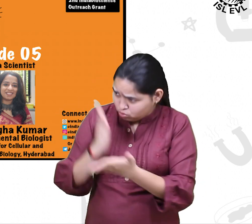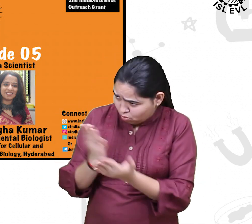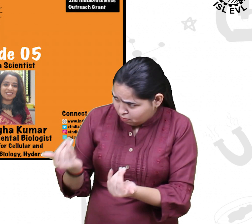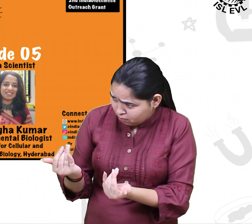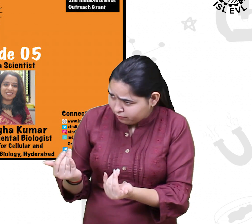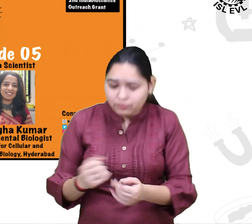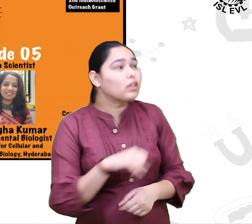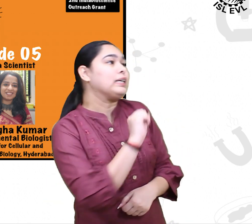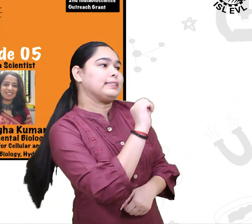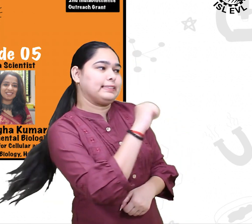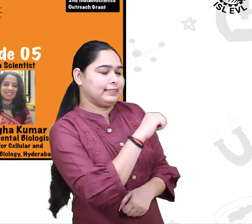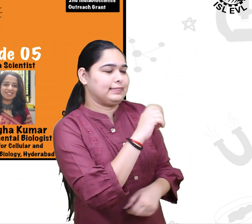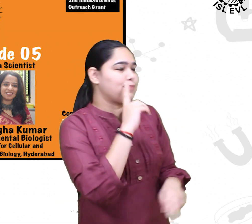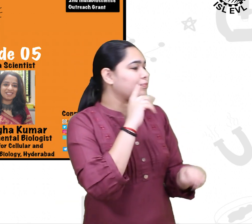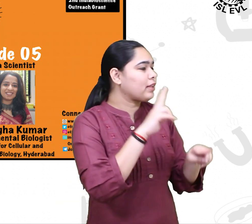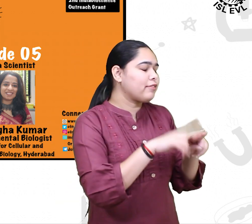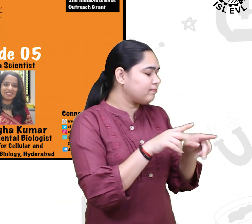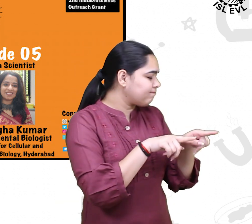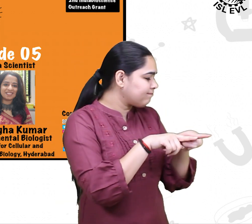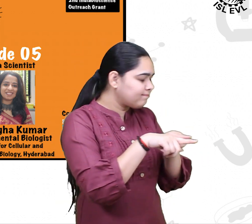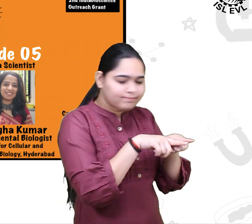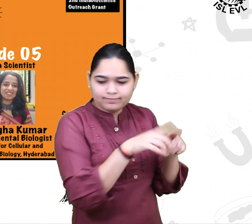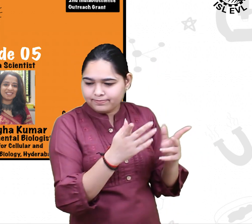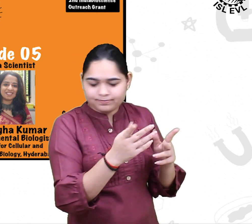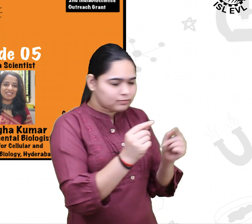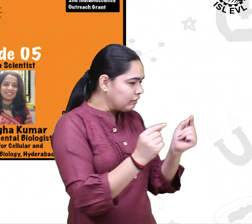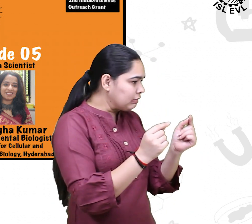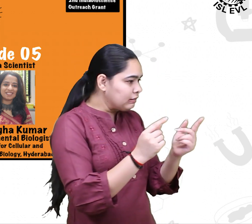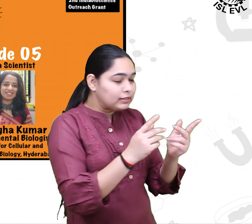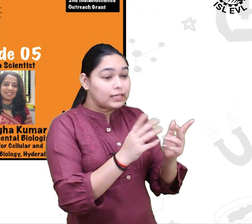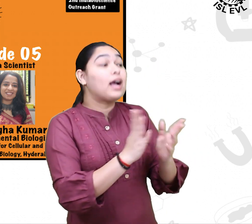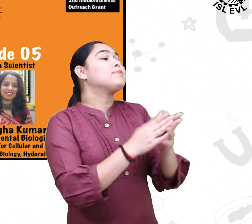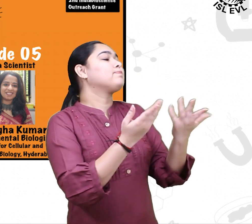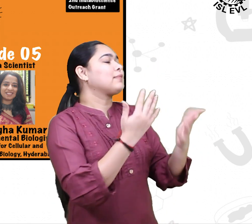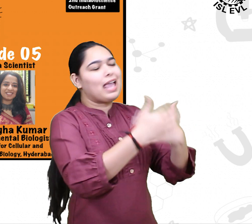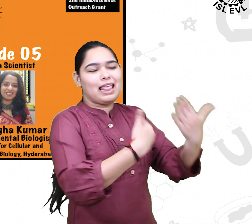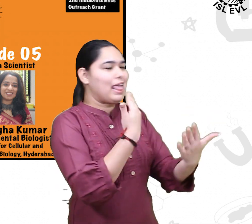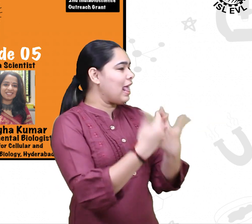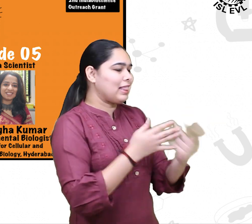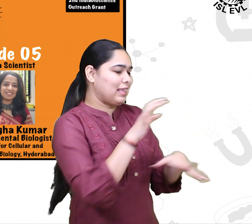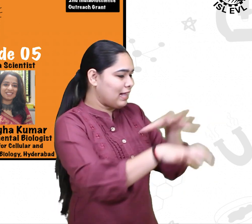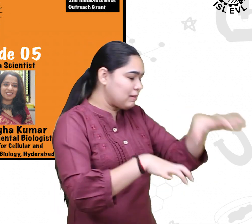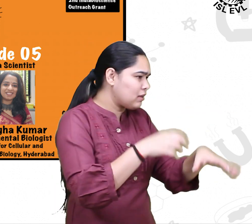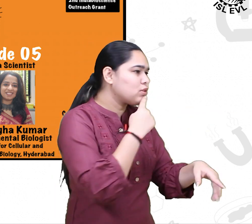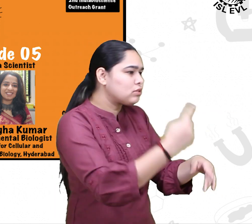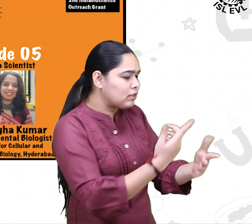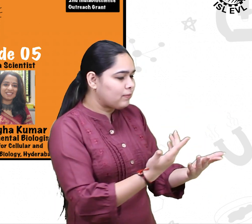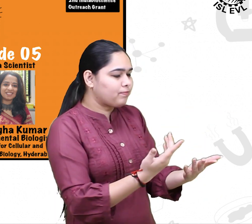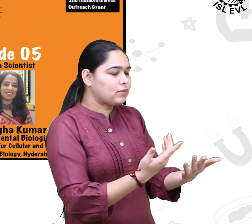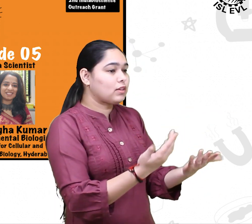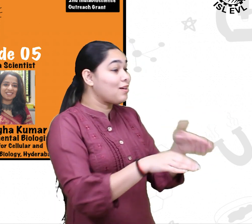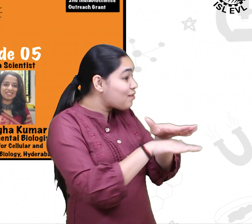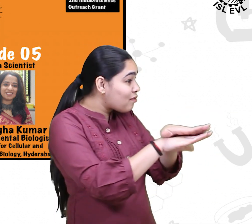limbs? Yes. So if we look at example by the kind of animal you're talking about. So